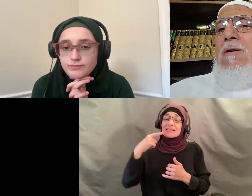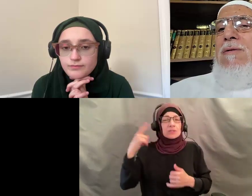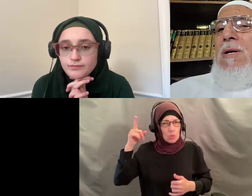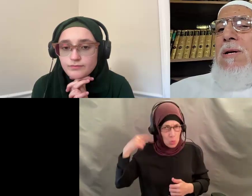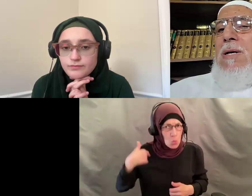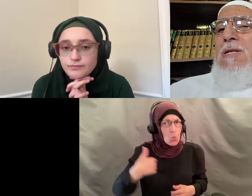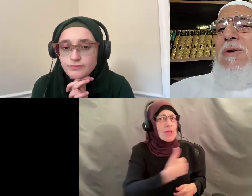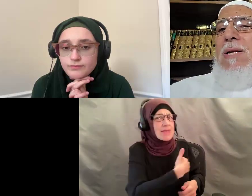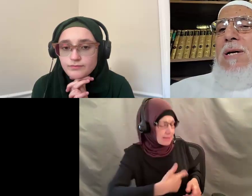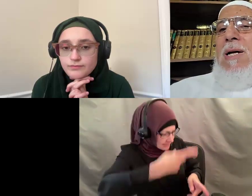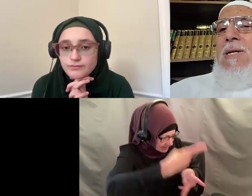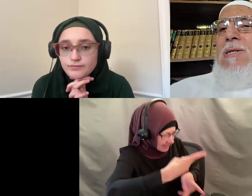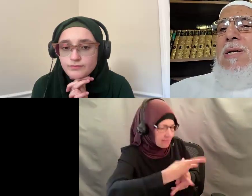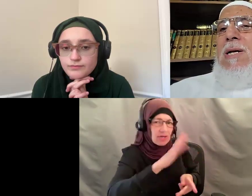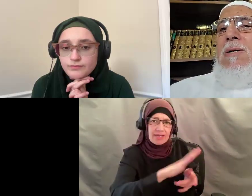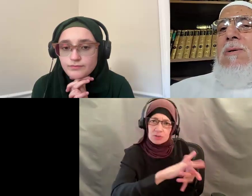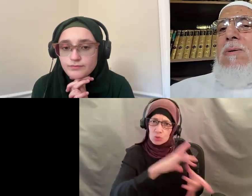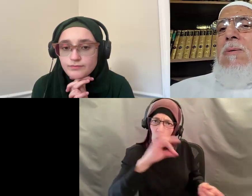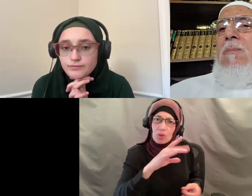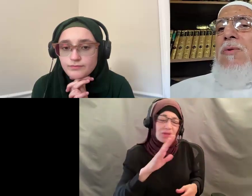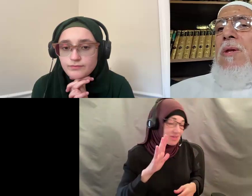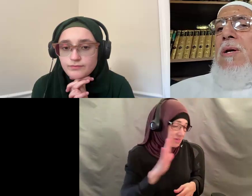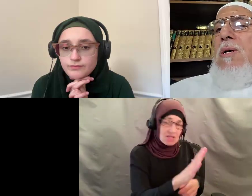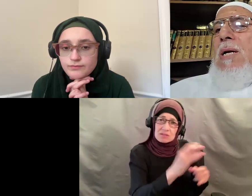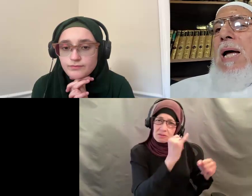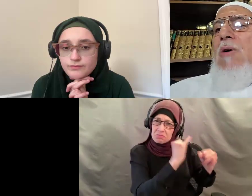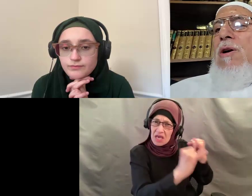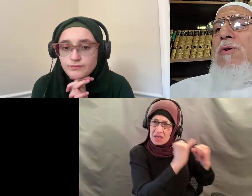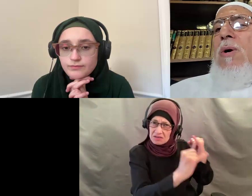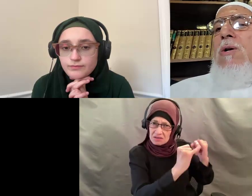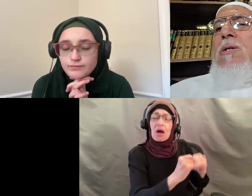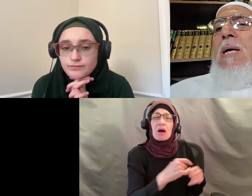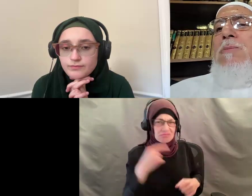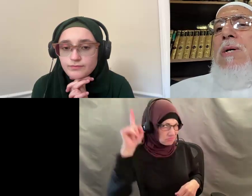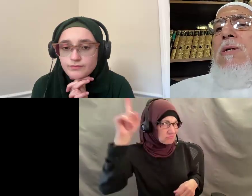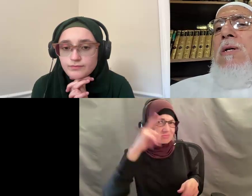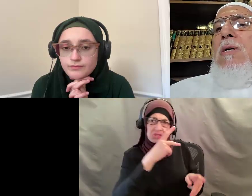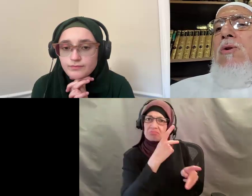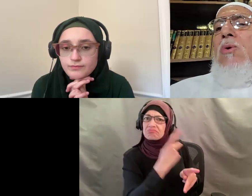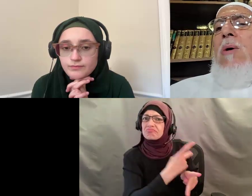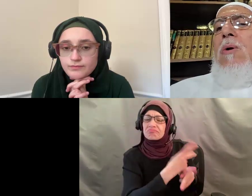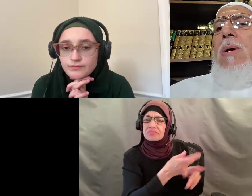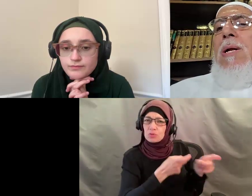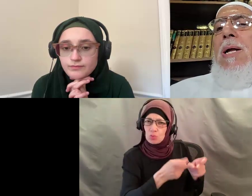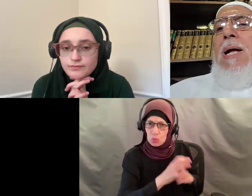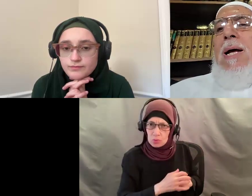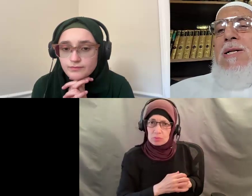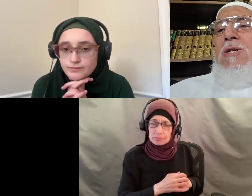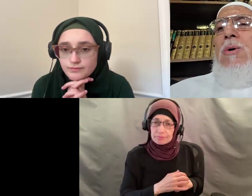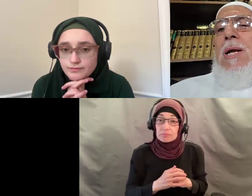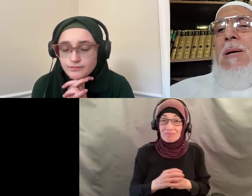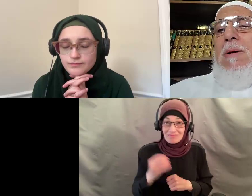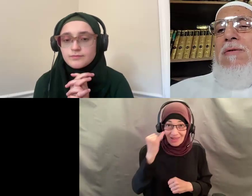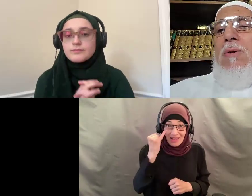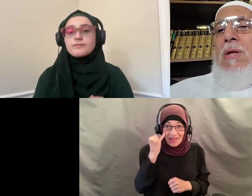care of his fate and destiny. Now, if you are not subject to our will as